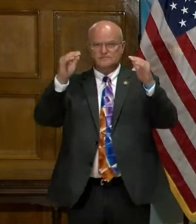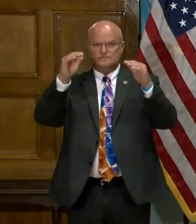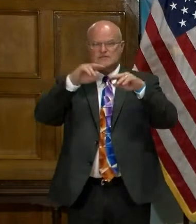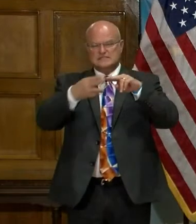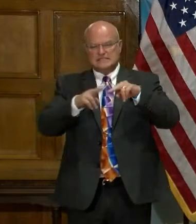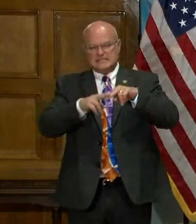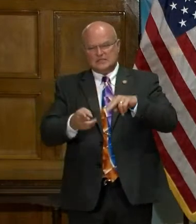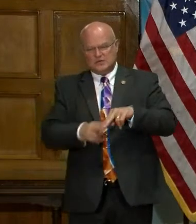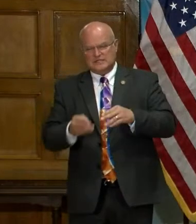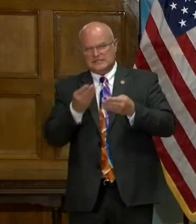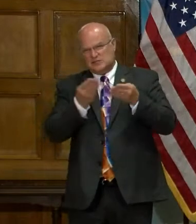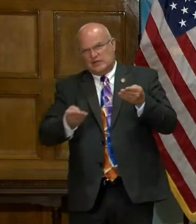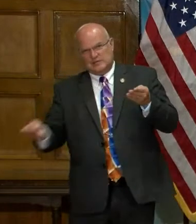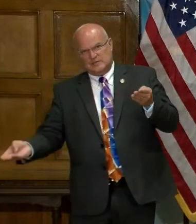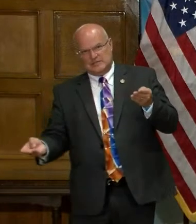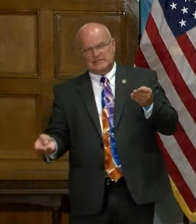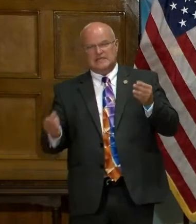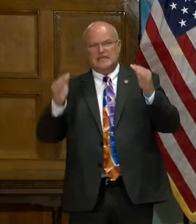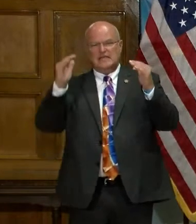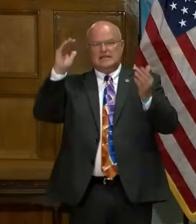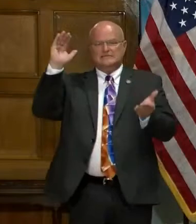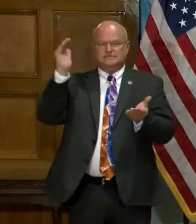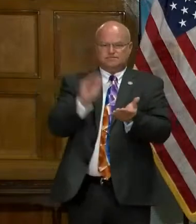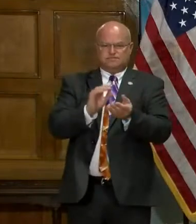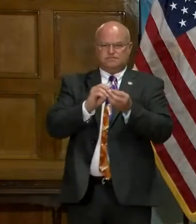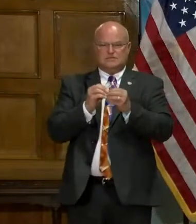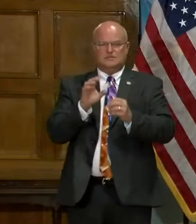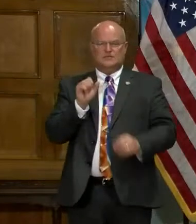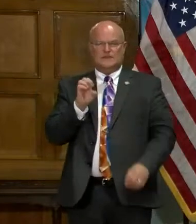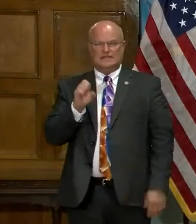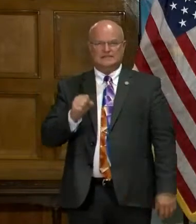this transmission and decrease the number of new cases.